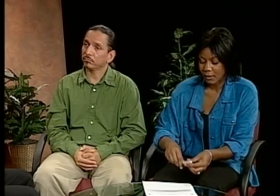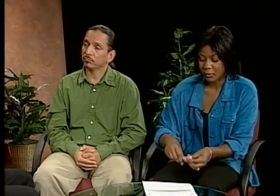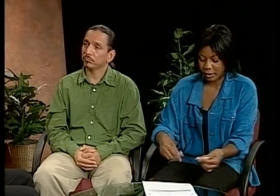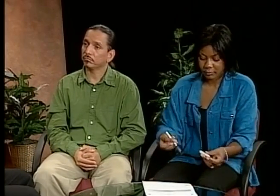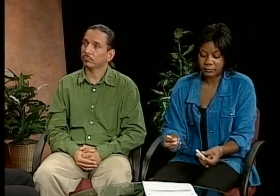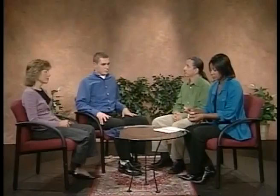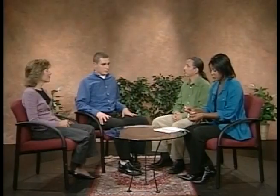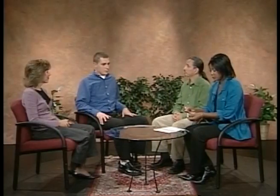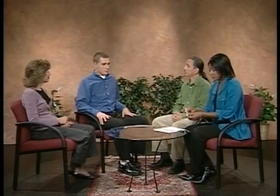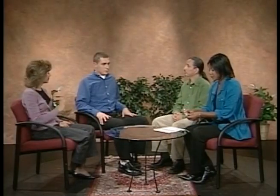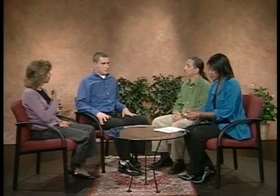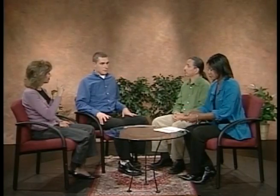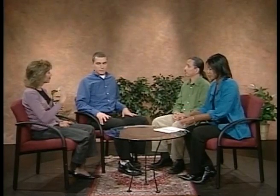Okay.